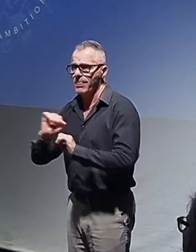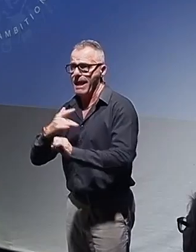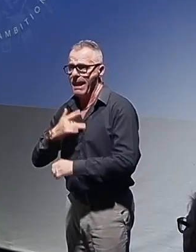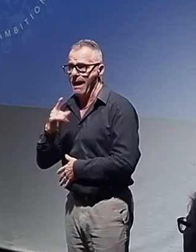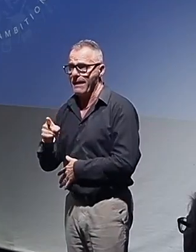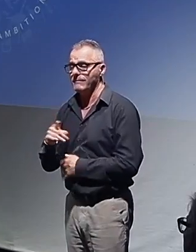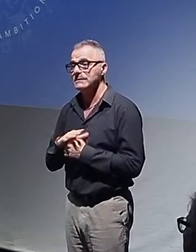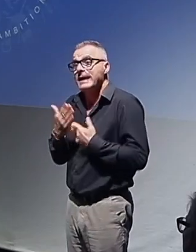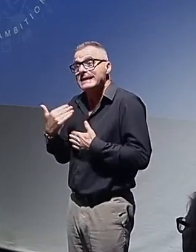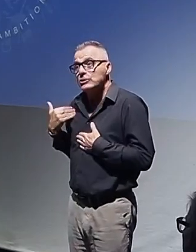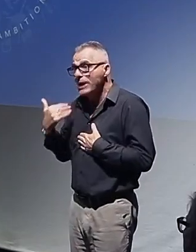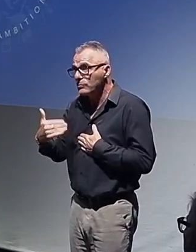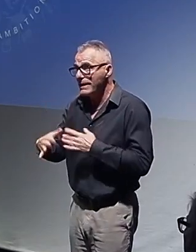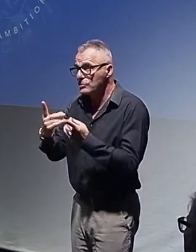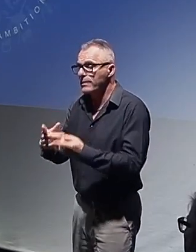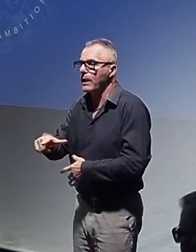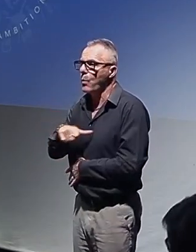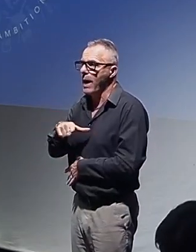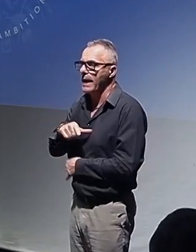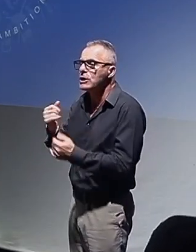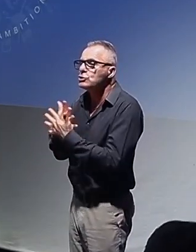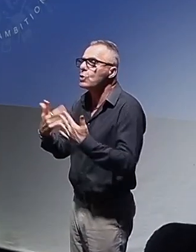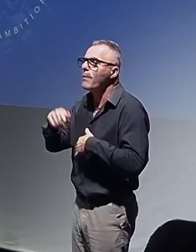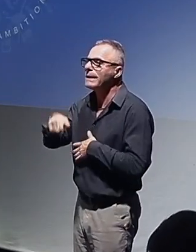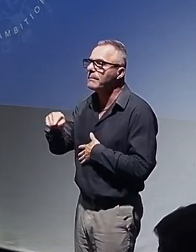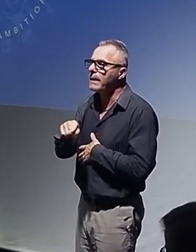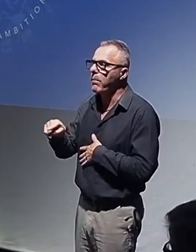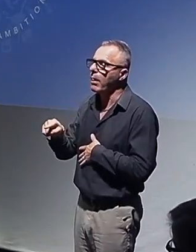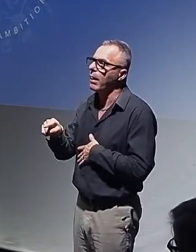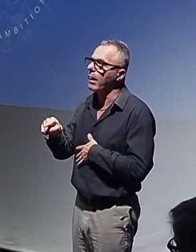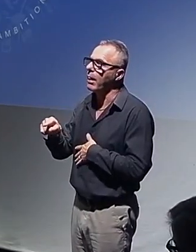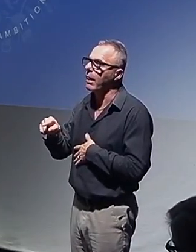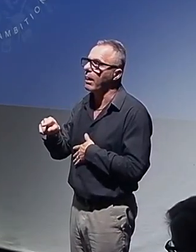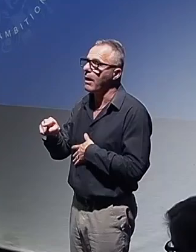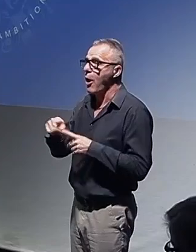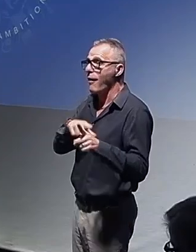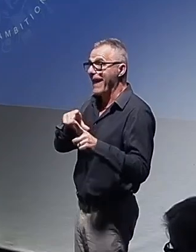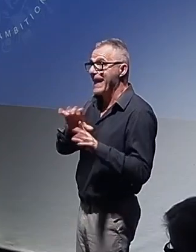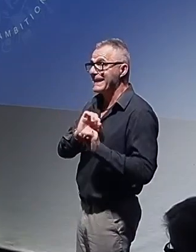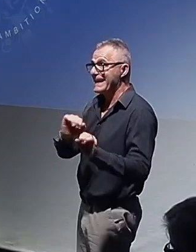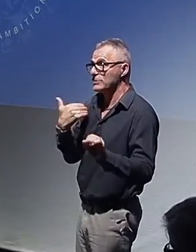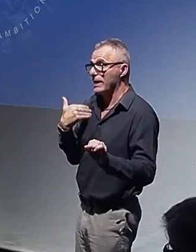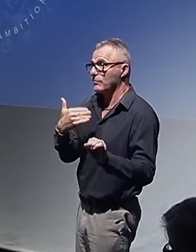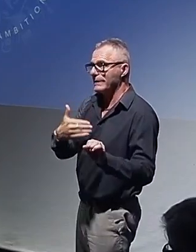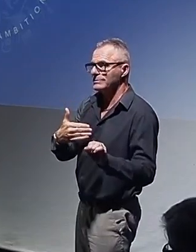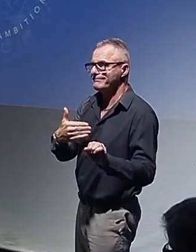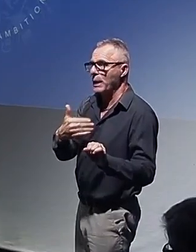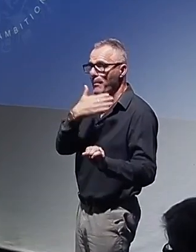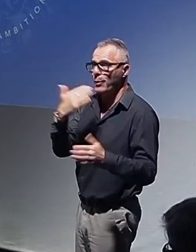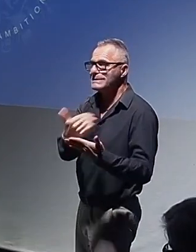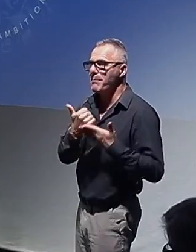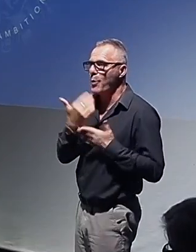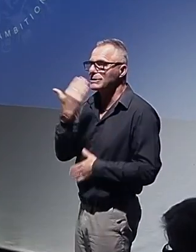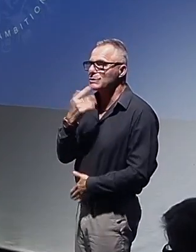it's a generational thing because so many people of kind of Ed's generation didn't get the support at school